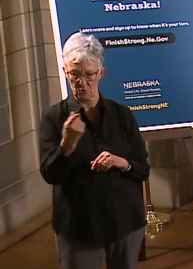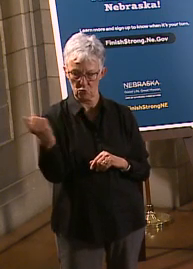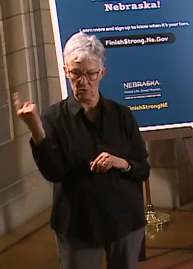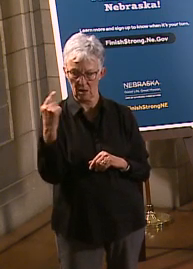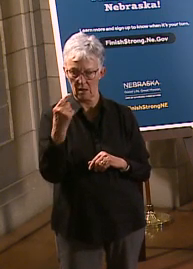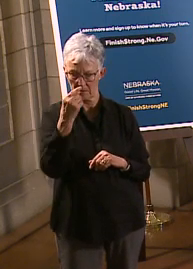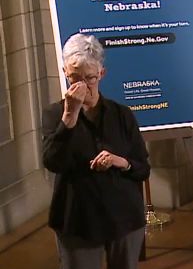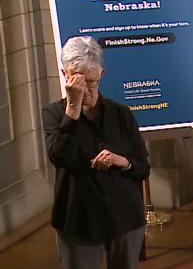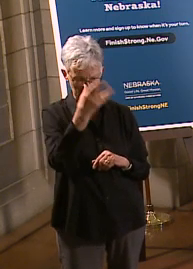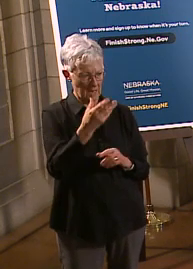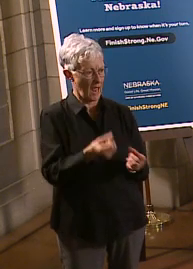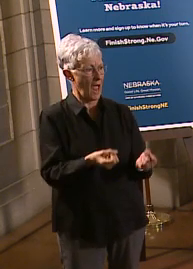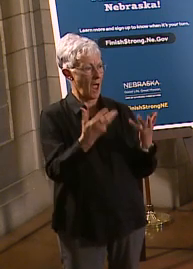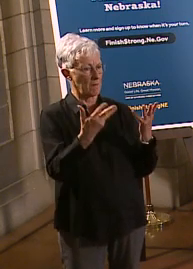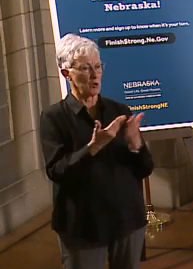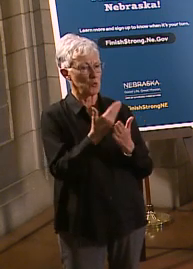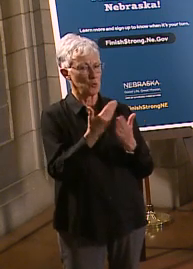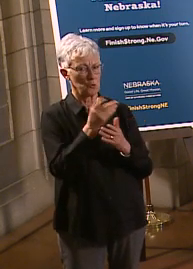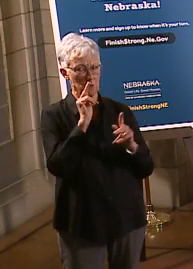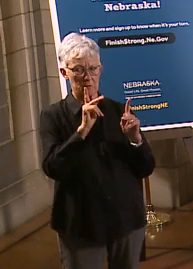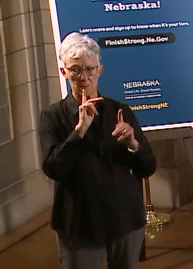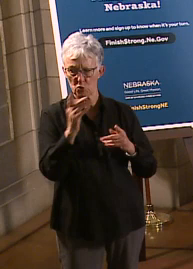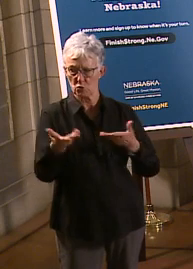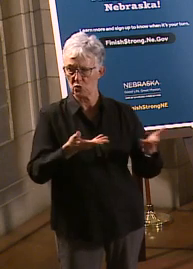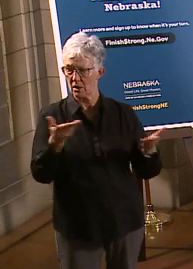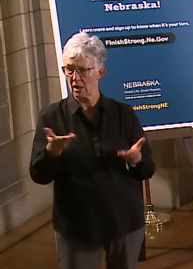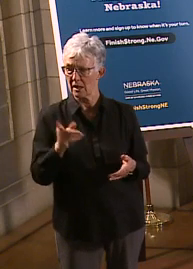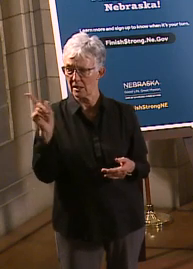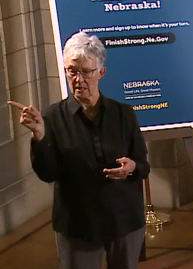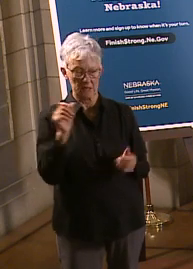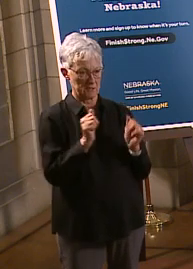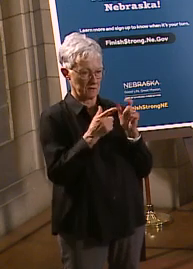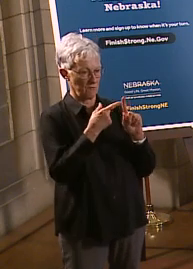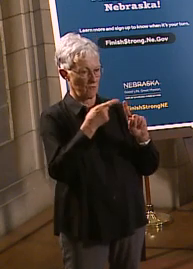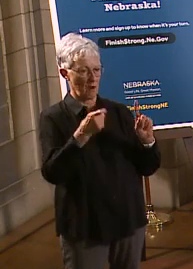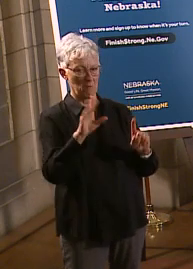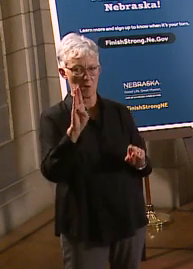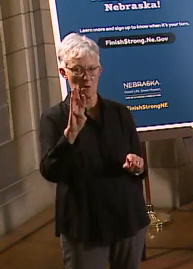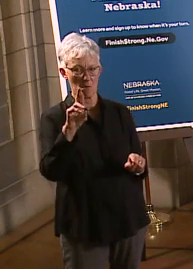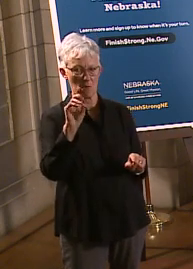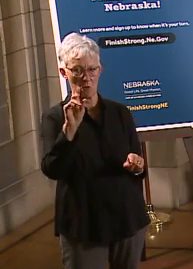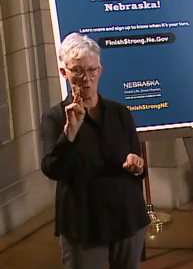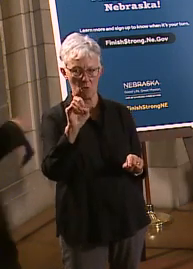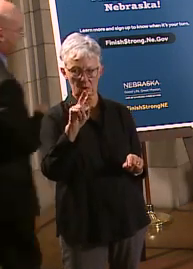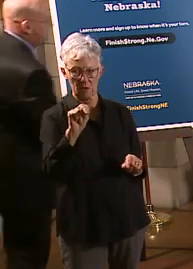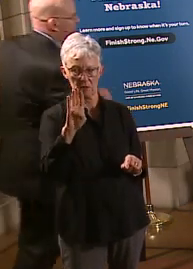that? So Heath Peterson, who is with the Broken Bow facility of BD.